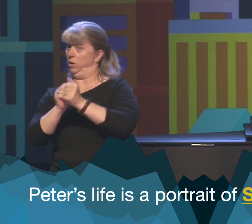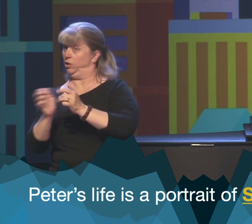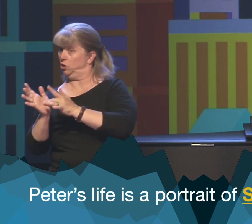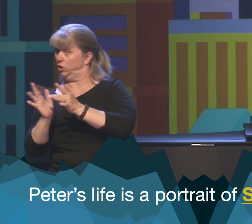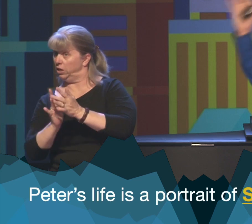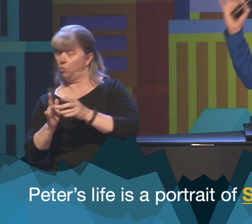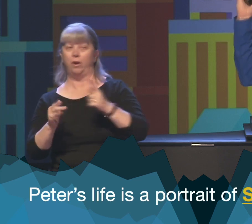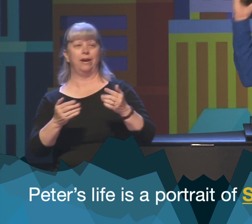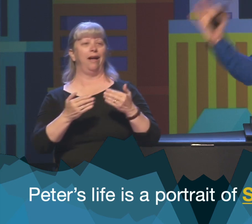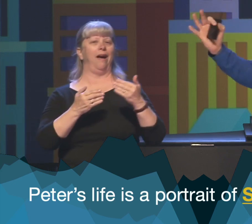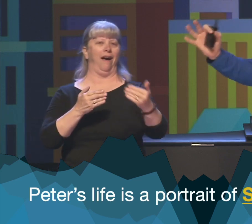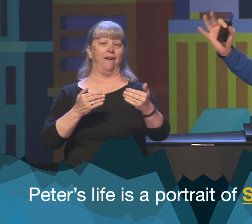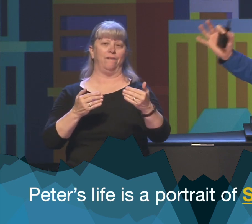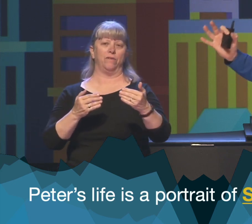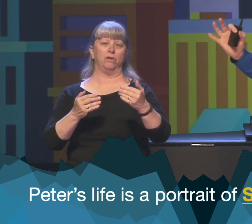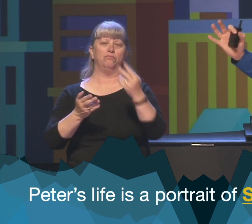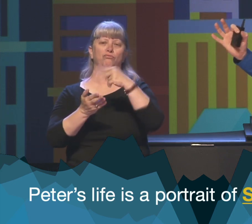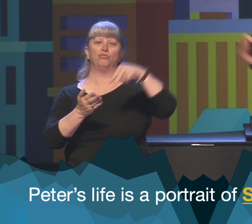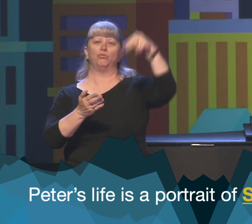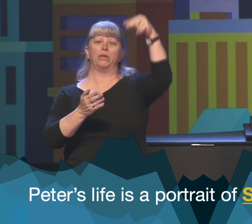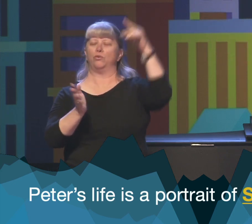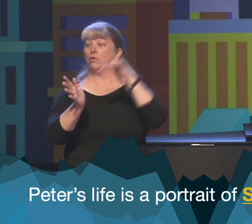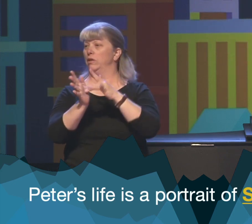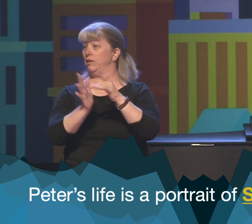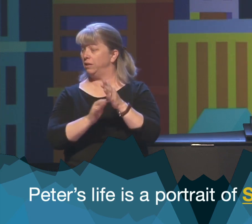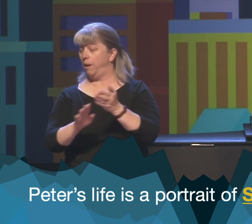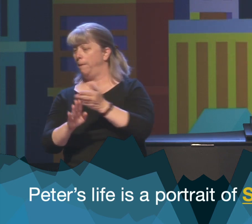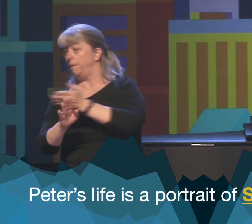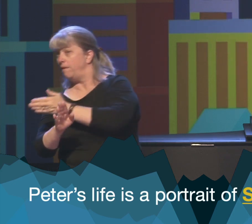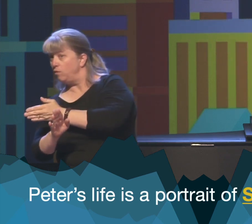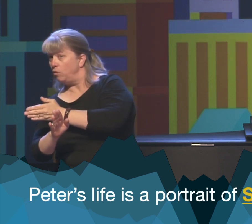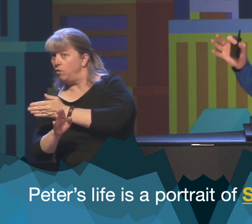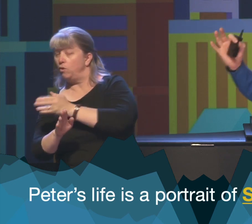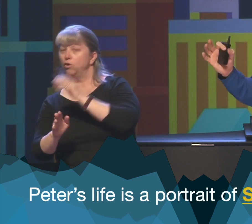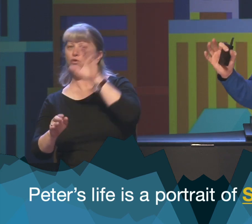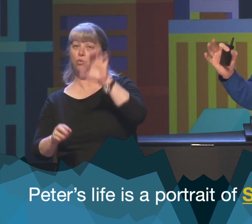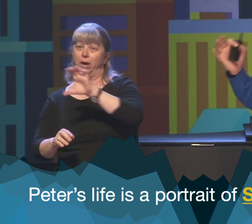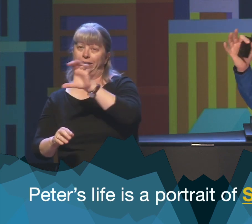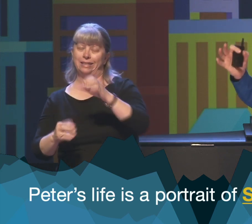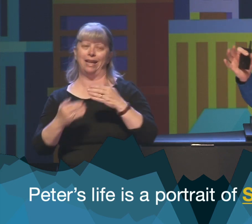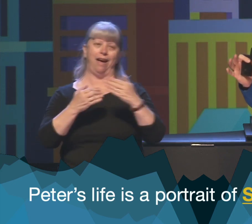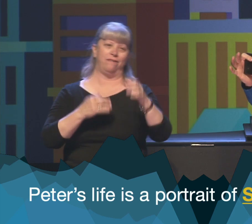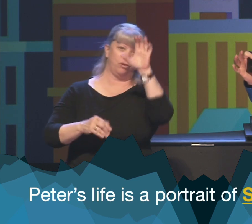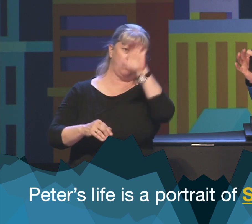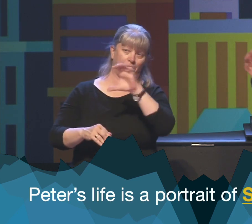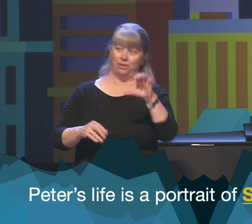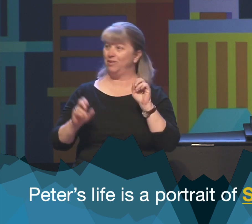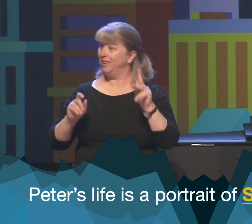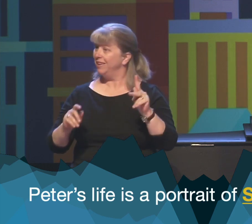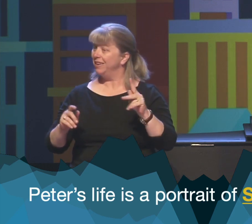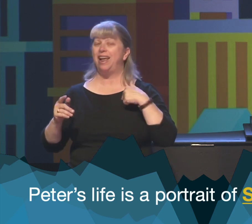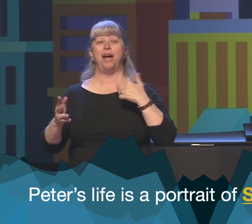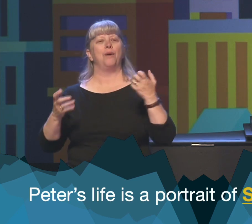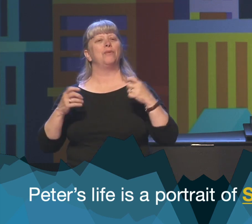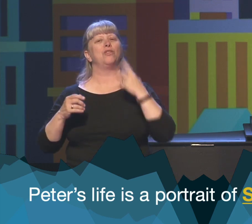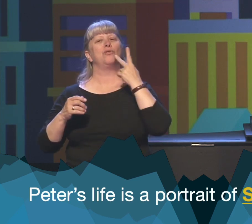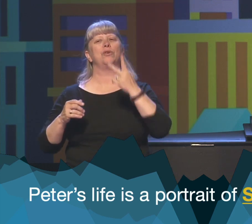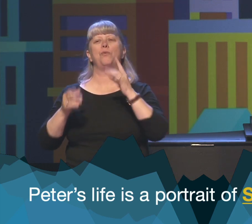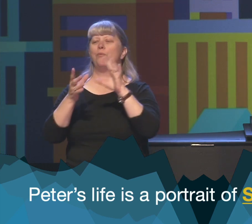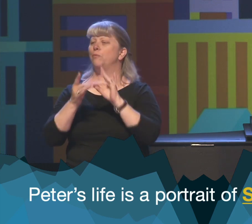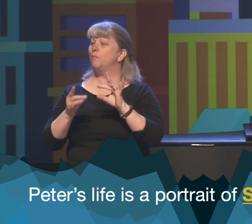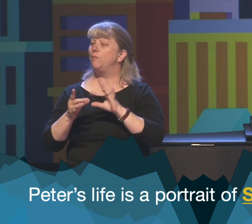then one post-resurrected Jesus. Okay, so before the cross, after the cross kind of deal, all right? And I want to look first at this